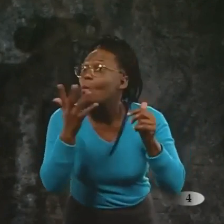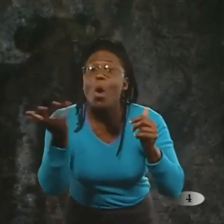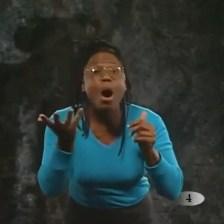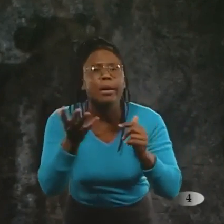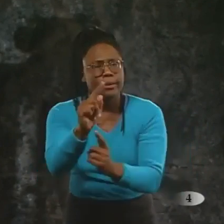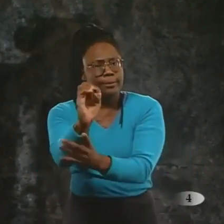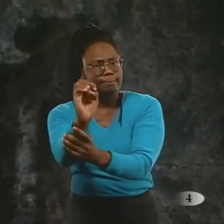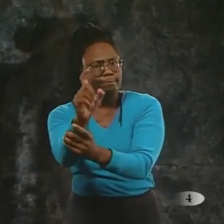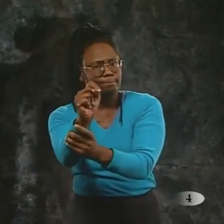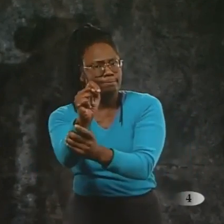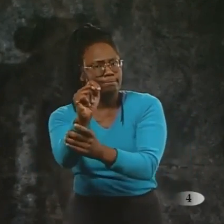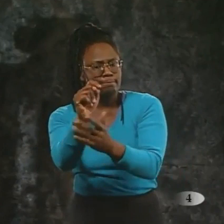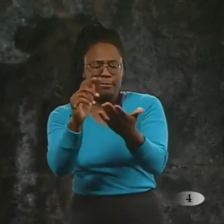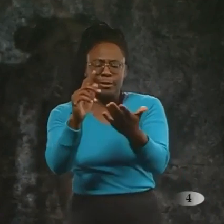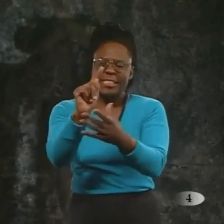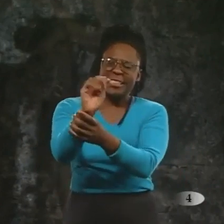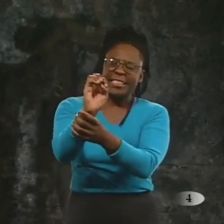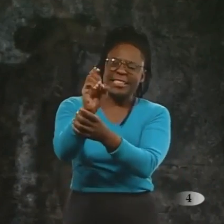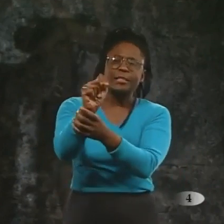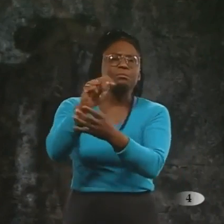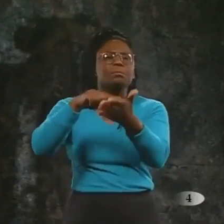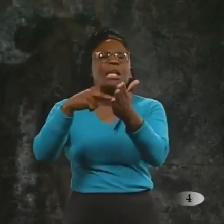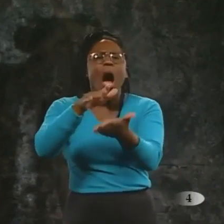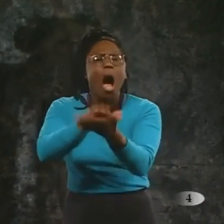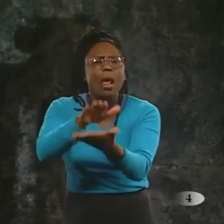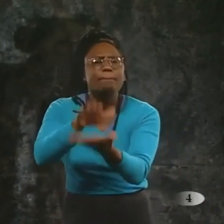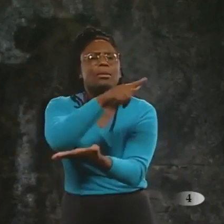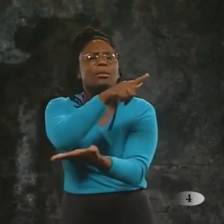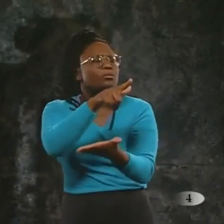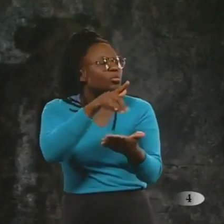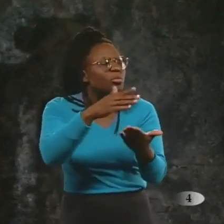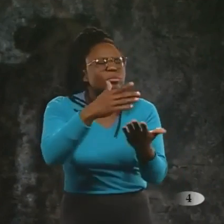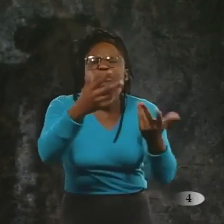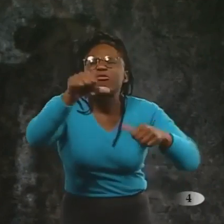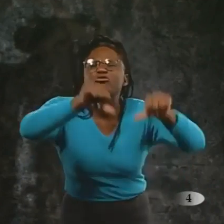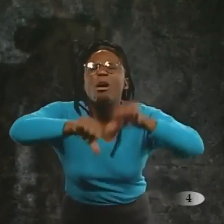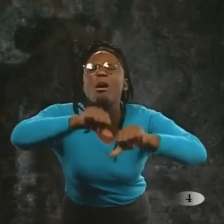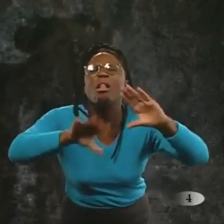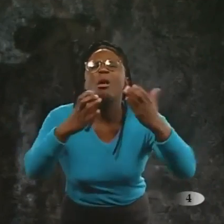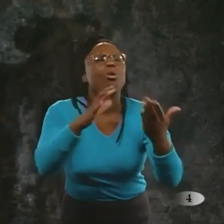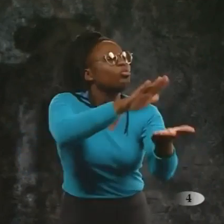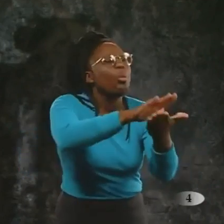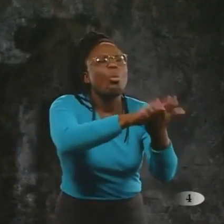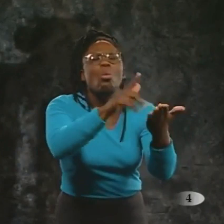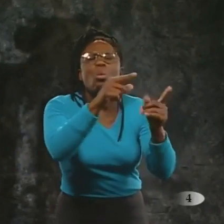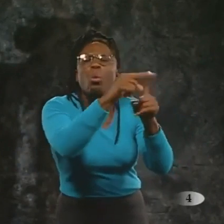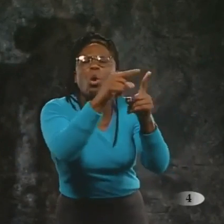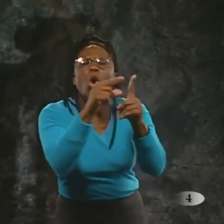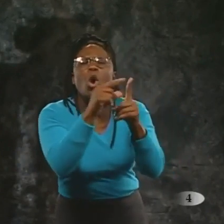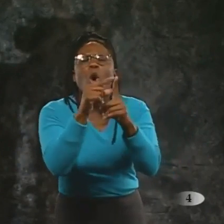For unnatural signs, what I notice is that they tend to be words that are academic text words.